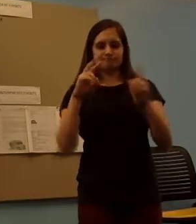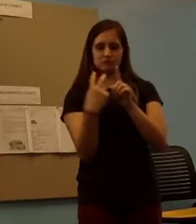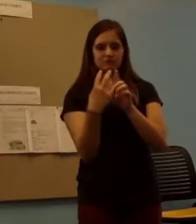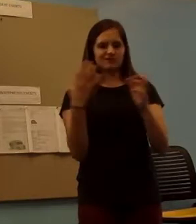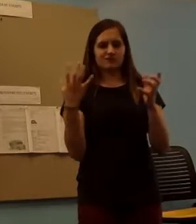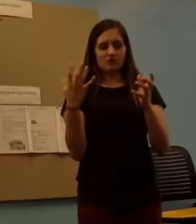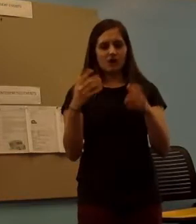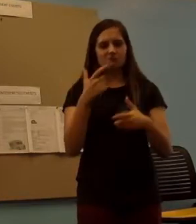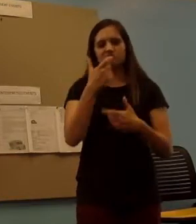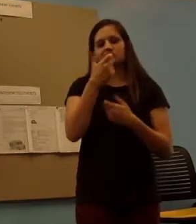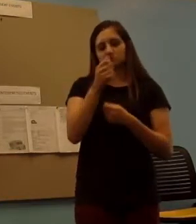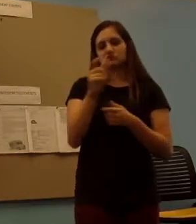which goes to discuss